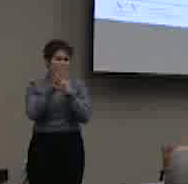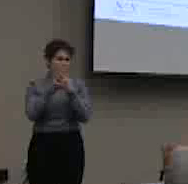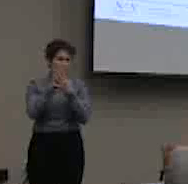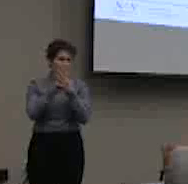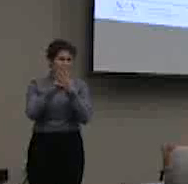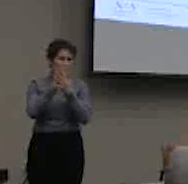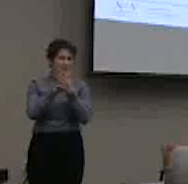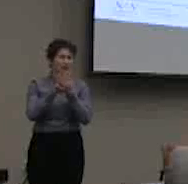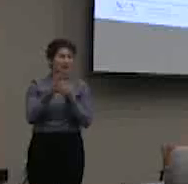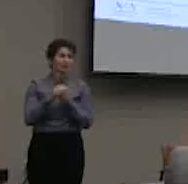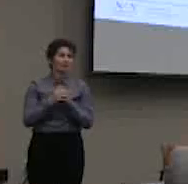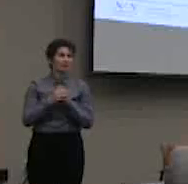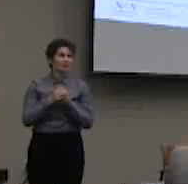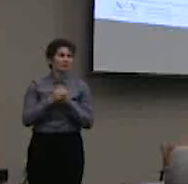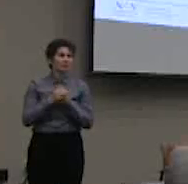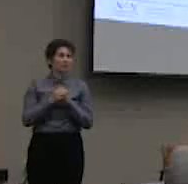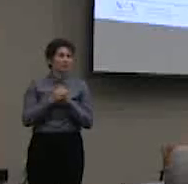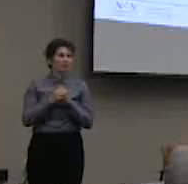I think, is